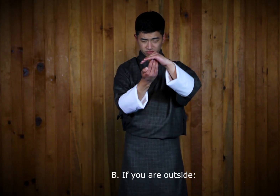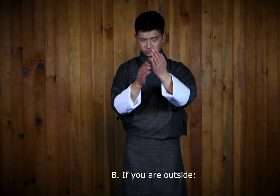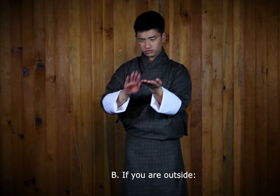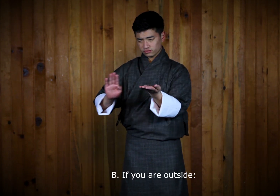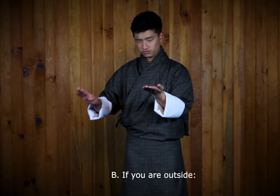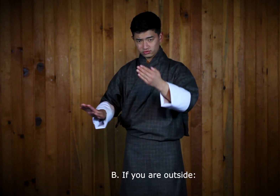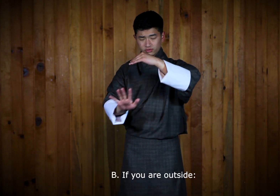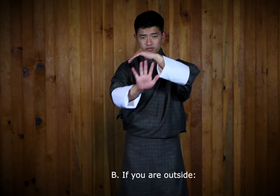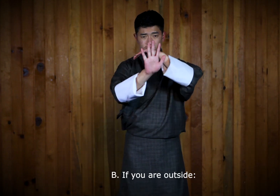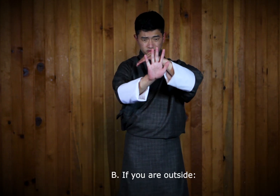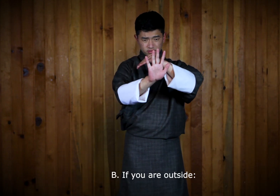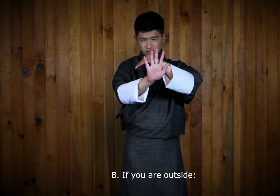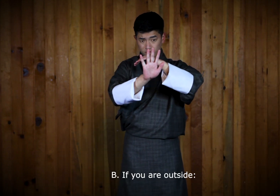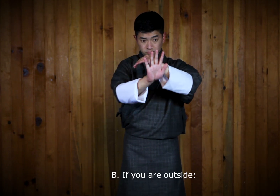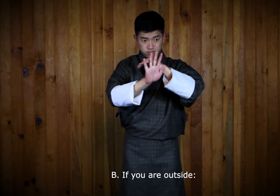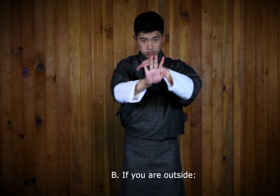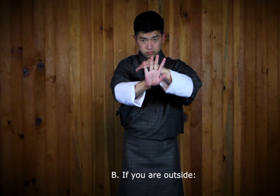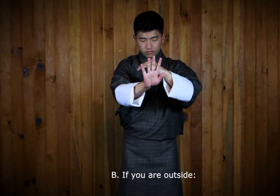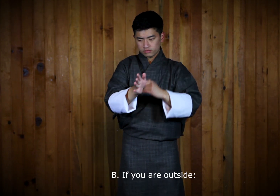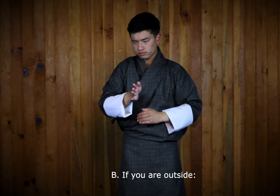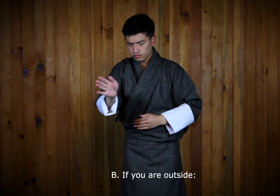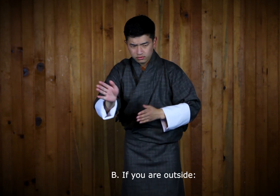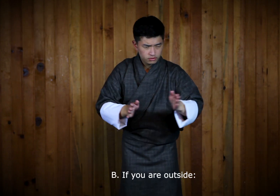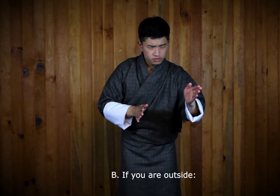B. If you are outside.